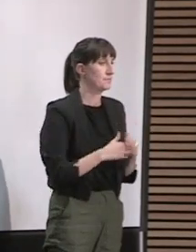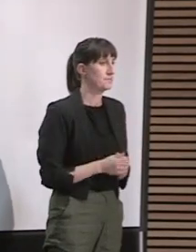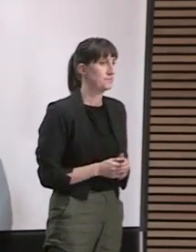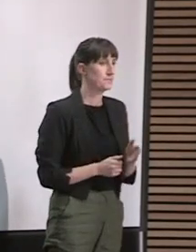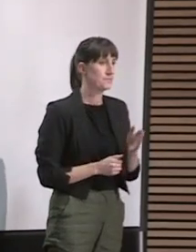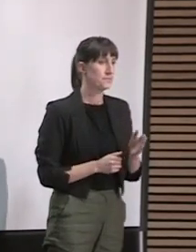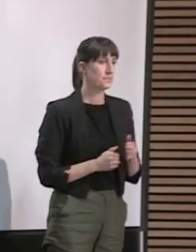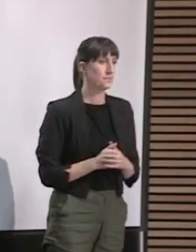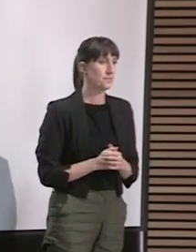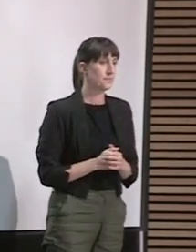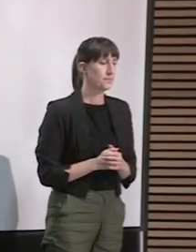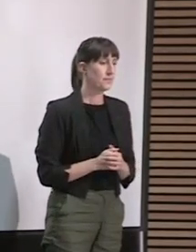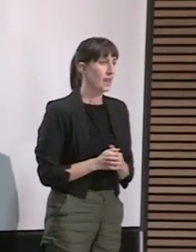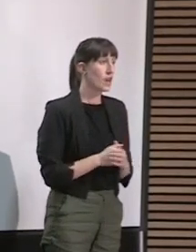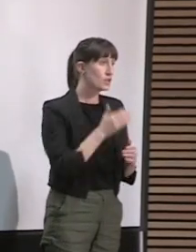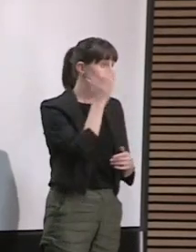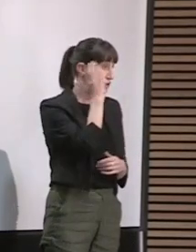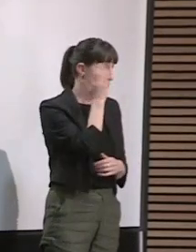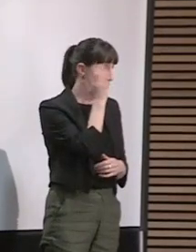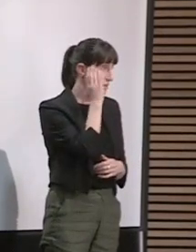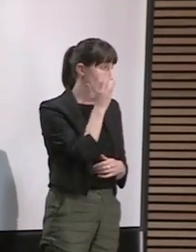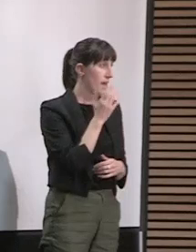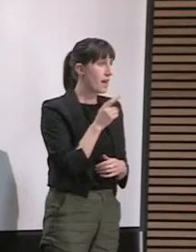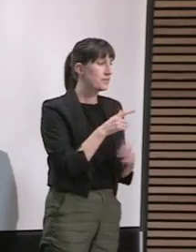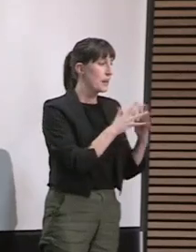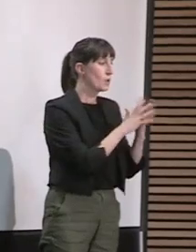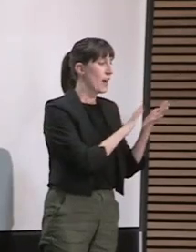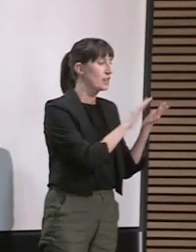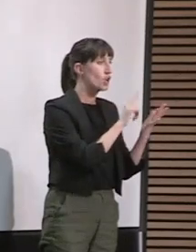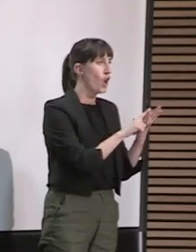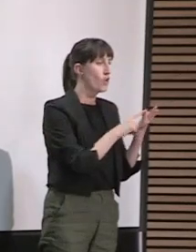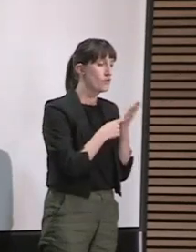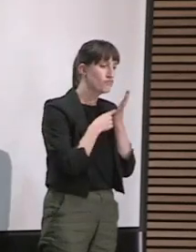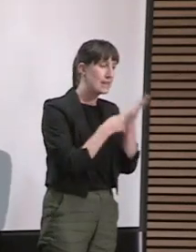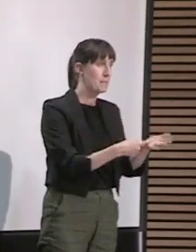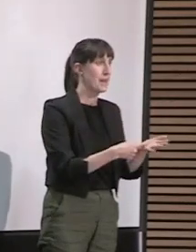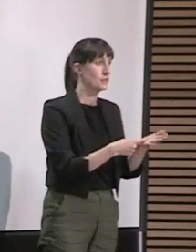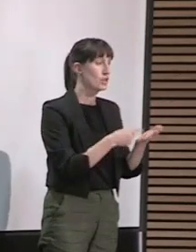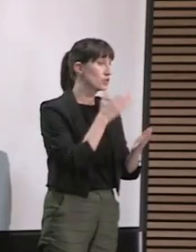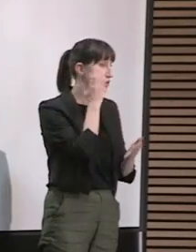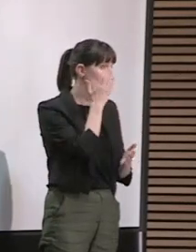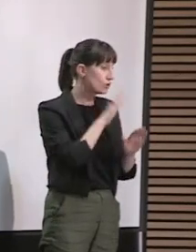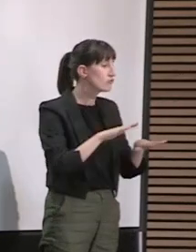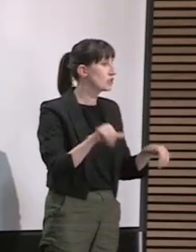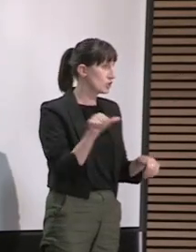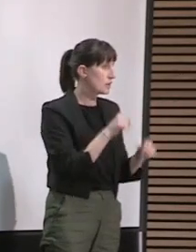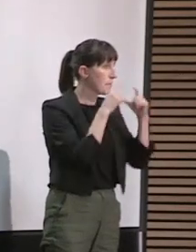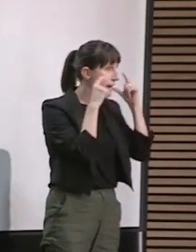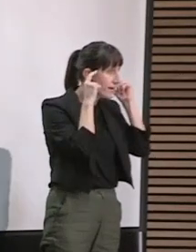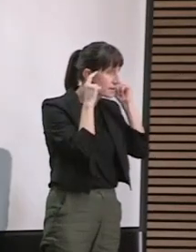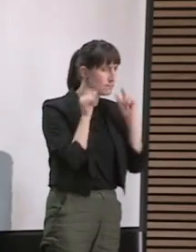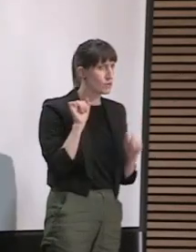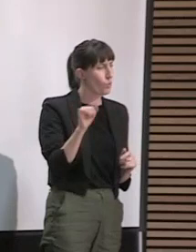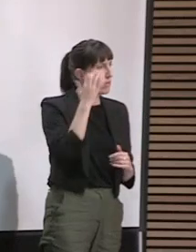WHO recommendations in regards to face masks, particularly for over 12s? Look, that's just one of the things we're working through from a